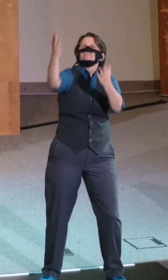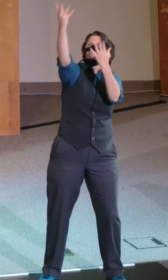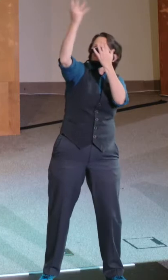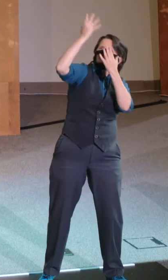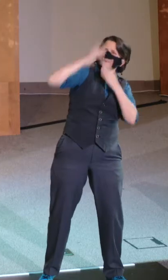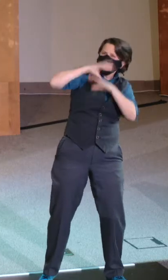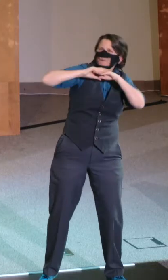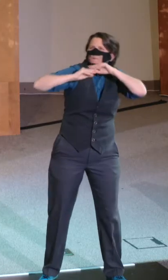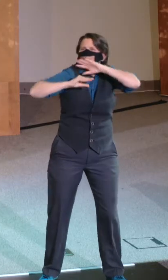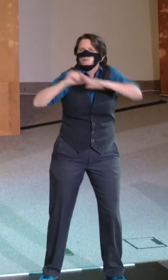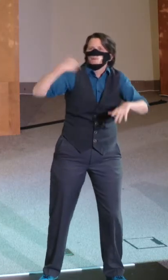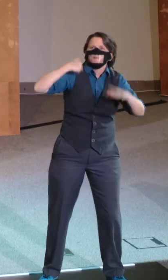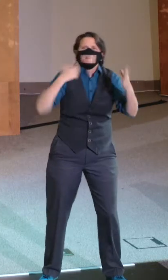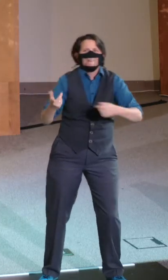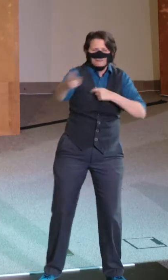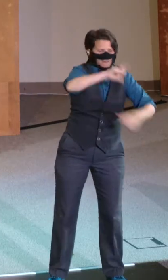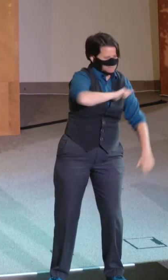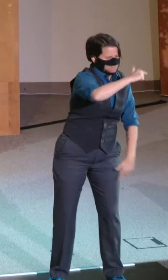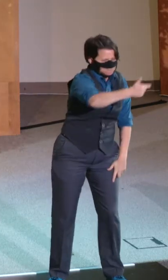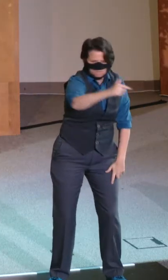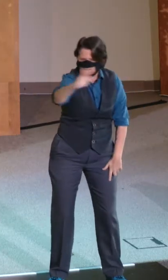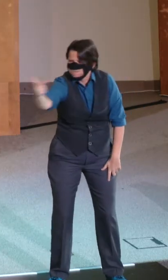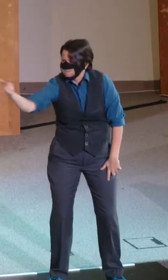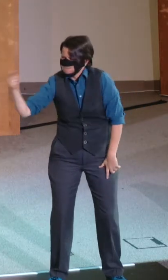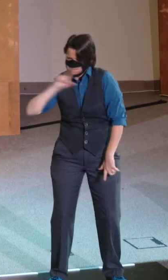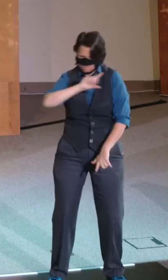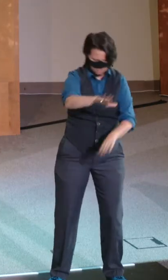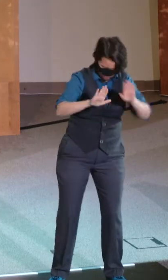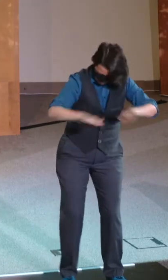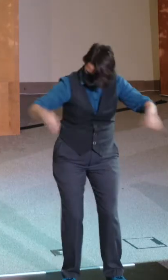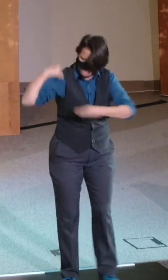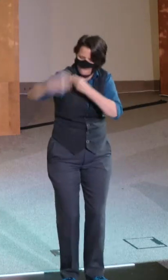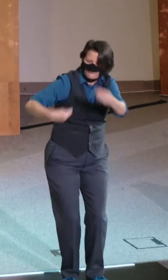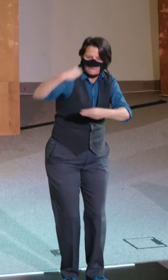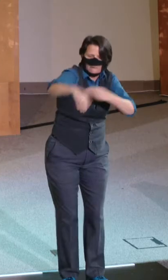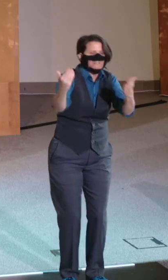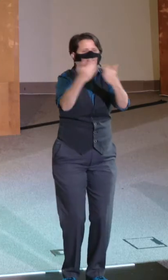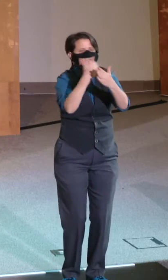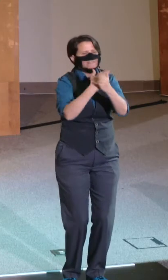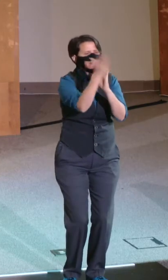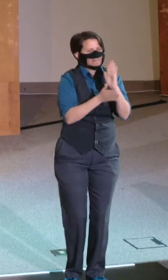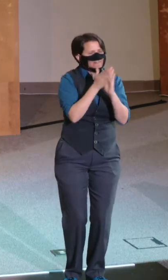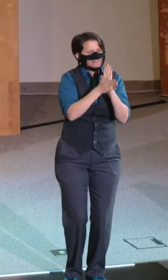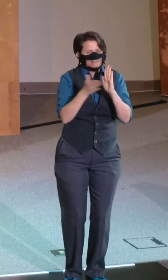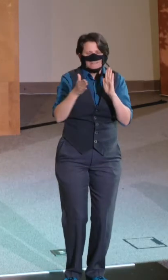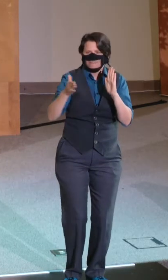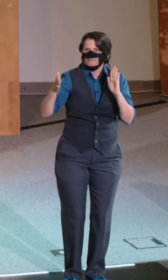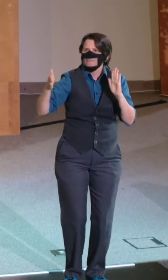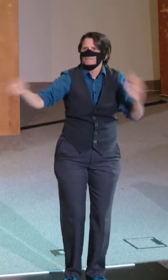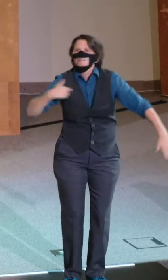it's transferable, your children's children will be free. It's a new season. It's a new season.